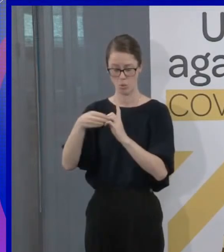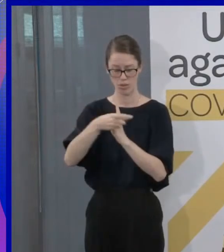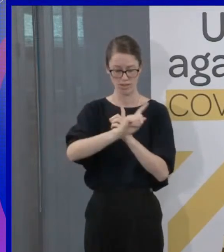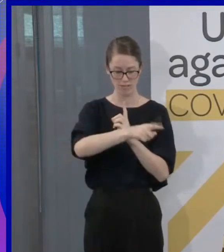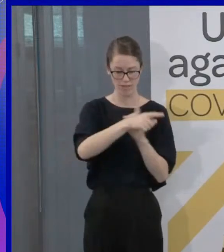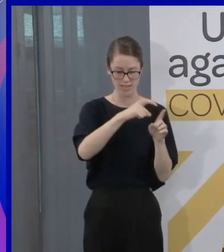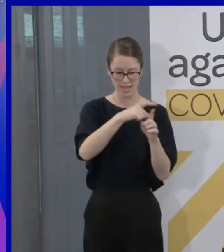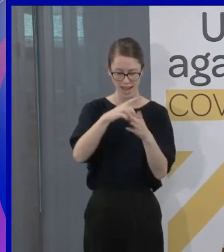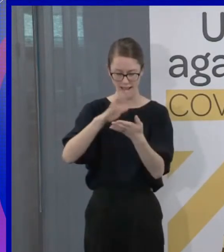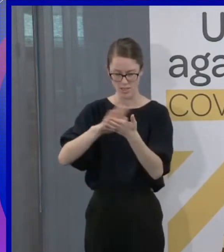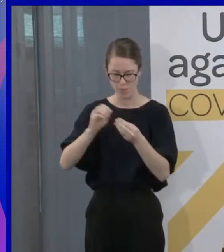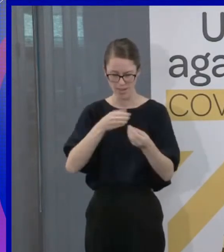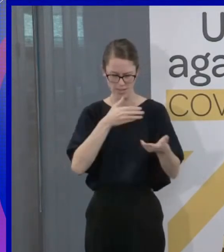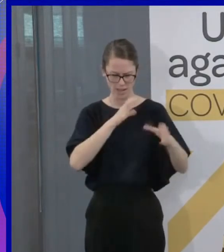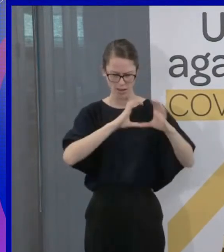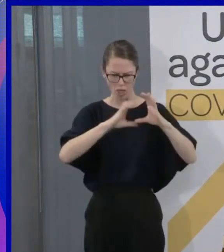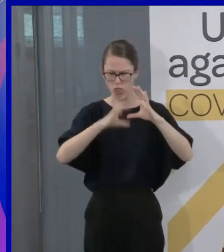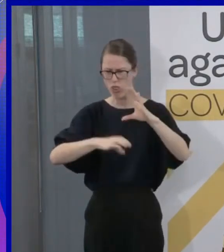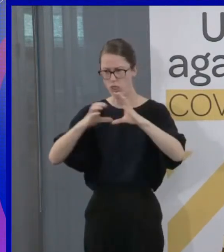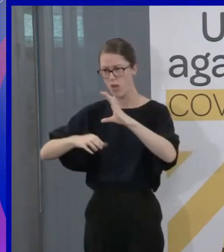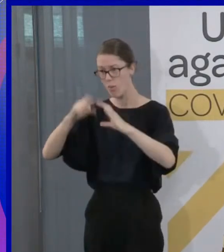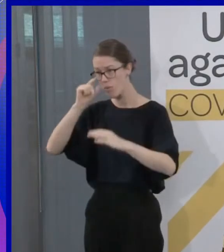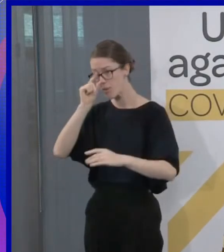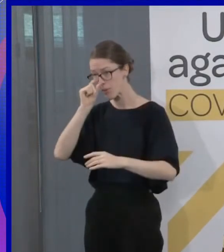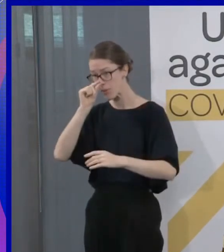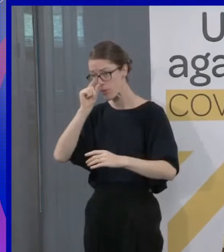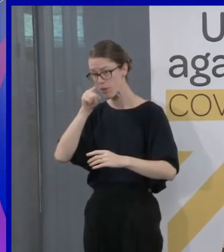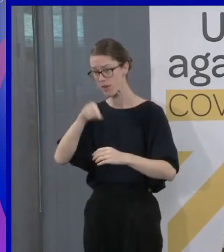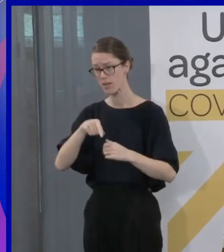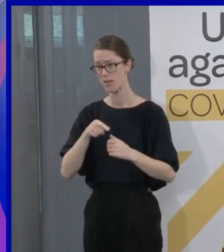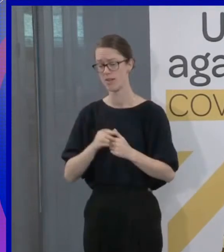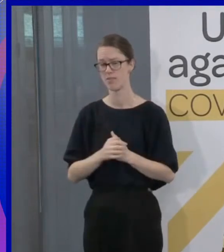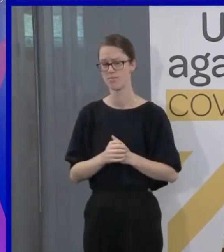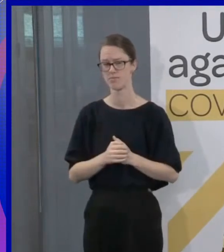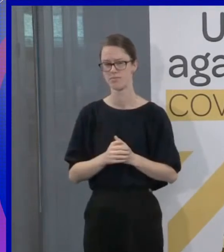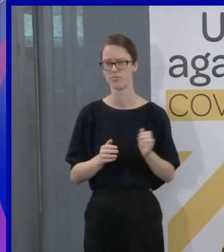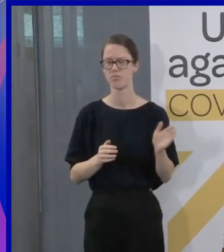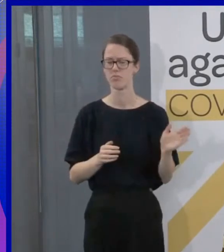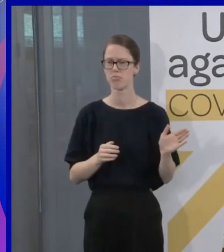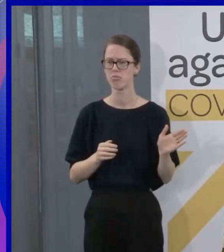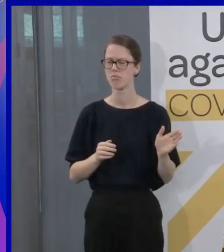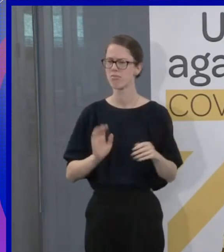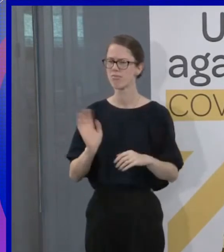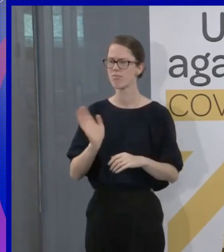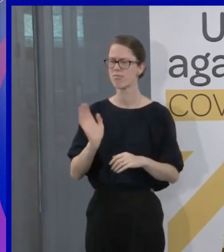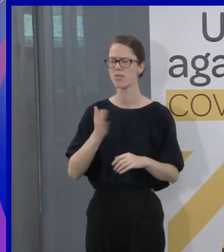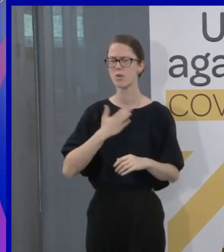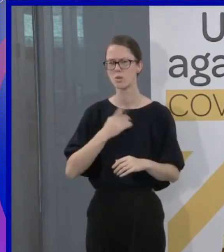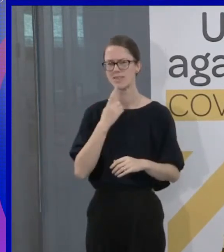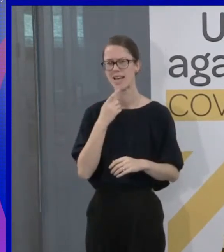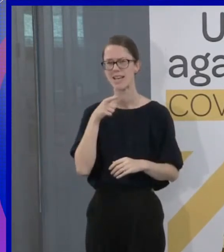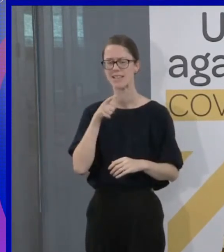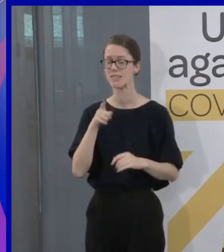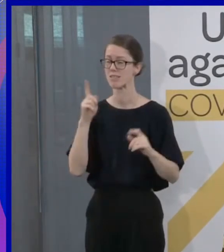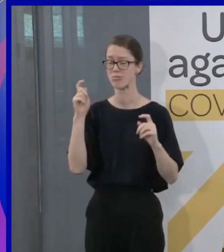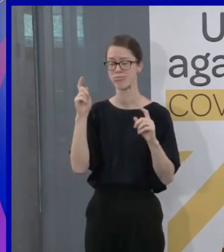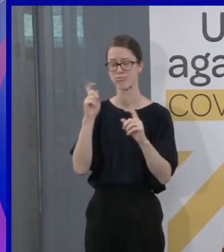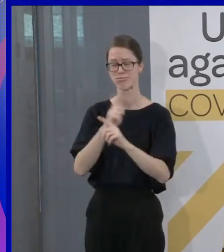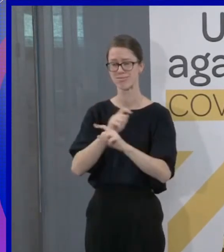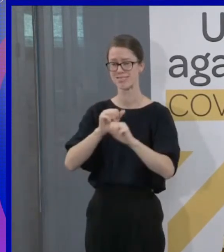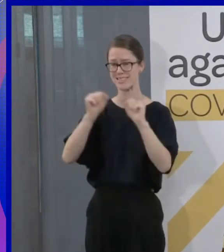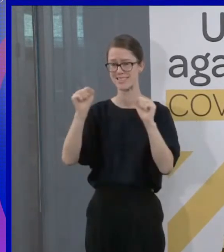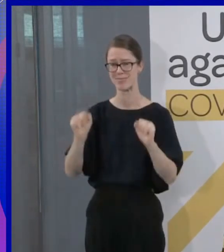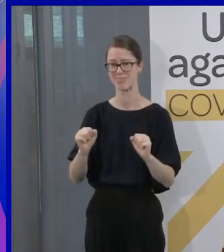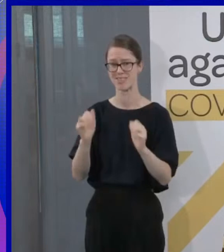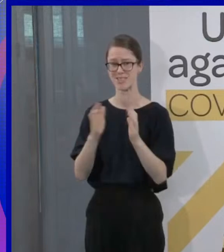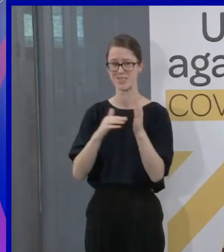the DHBs, the staff on the ground getting things done? Is that where the tension lies? It's not so much tension, but I just want to point out this is a really complex system, the